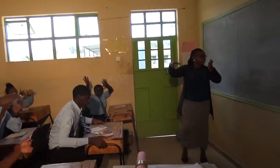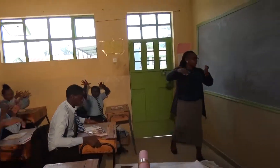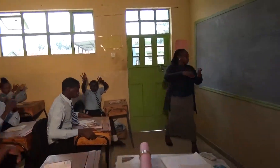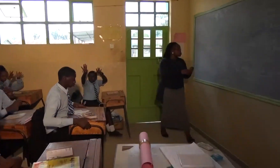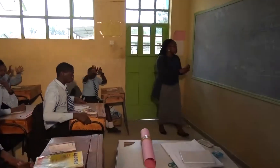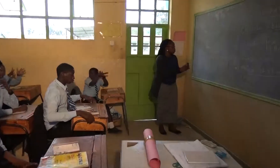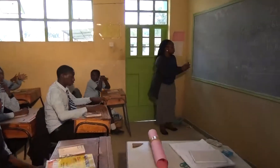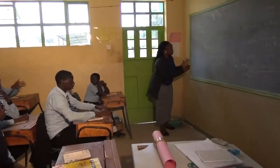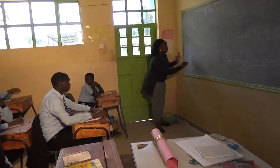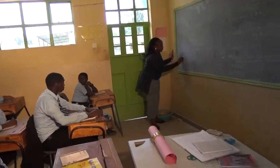So